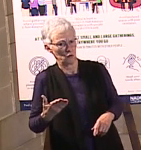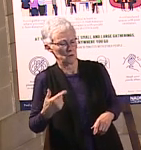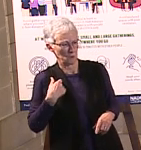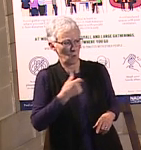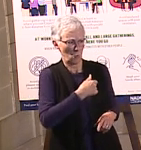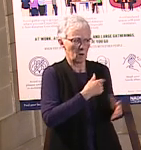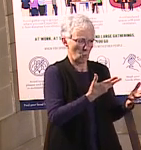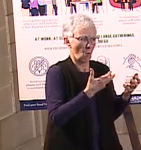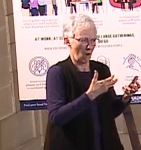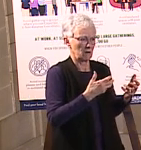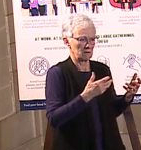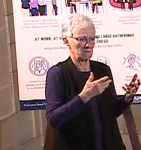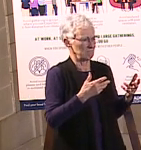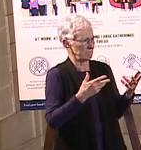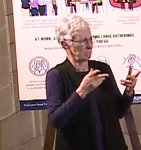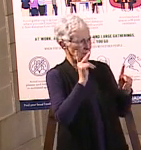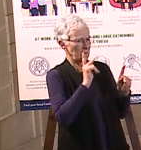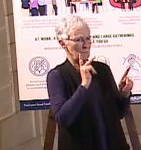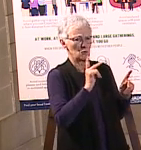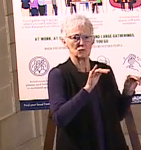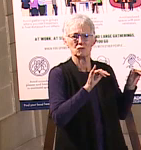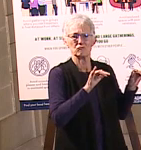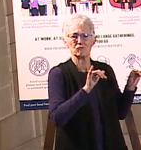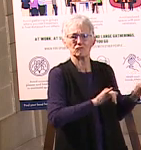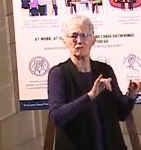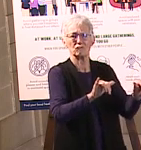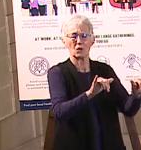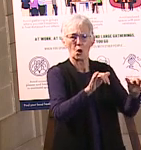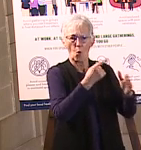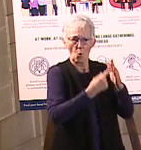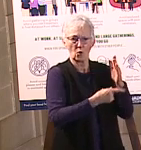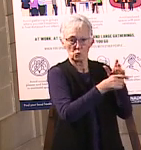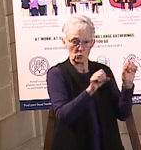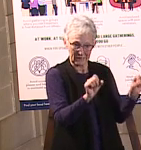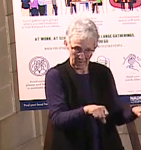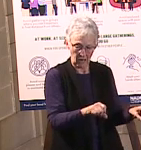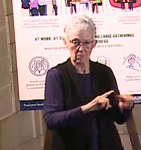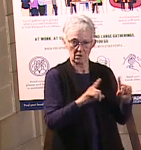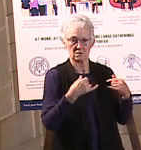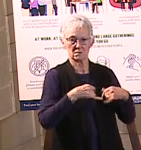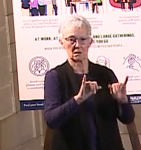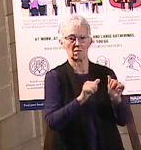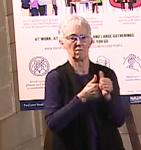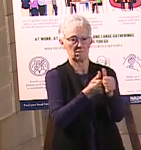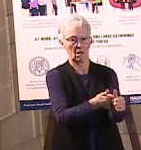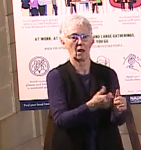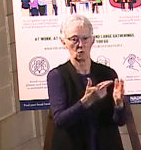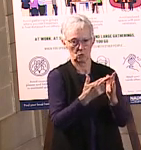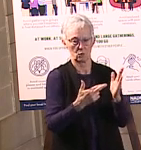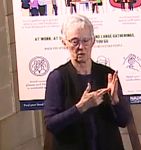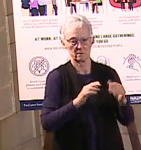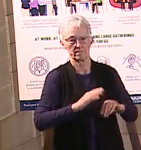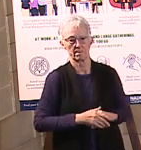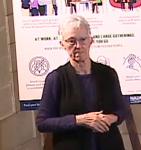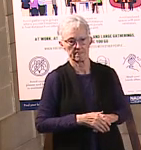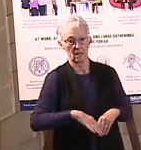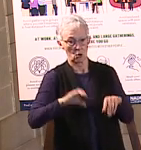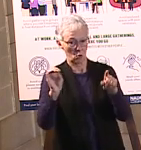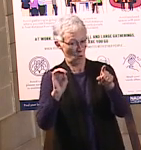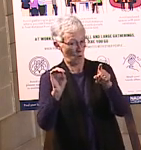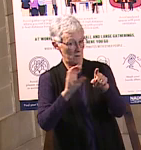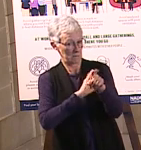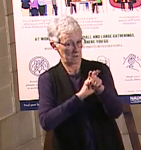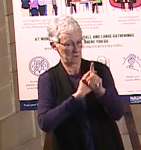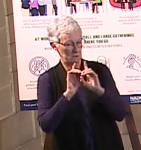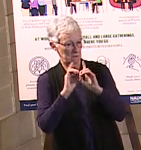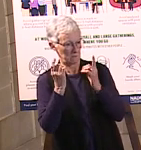did a study did a quick survey of the police department, the Omaha Police Department, the Douglas County